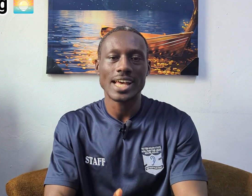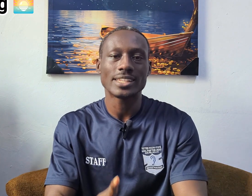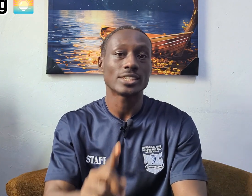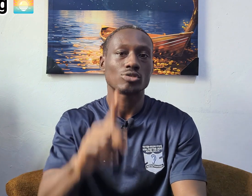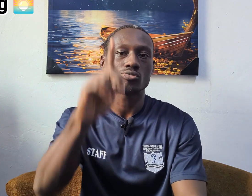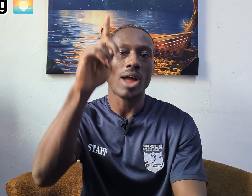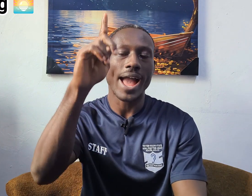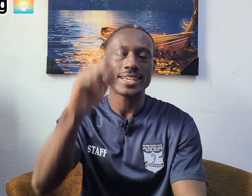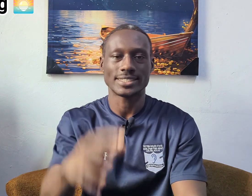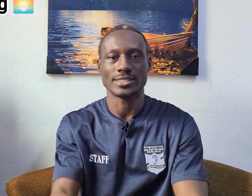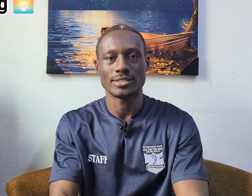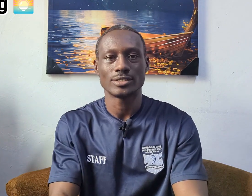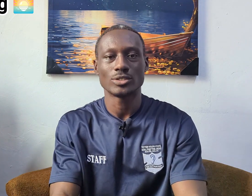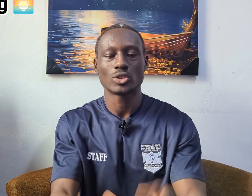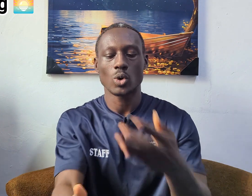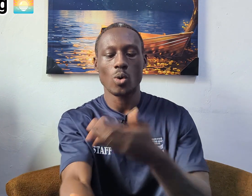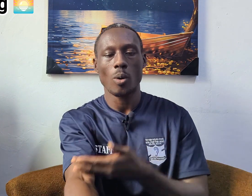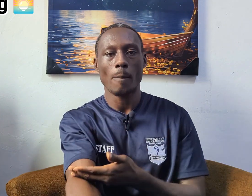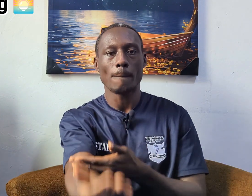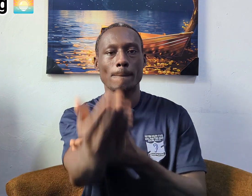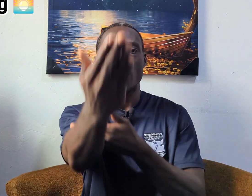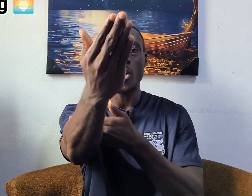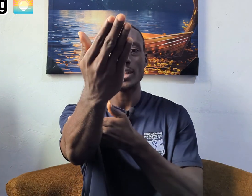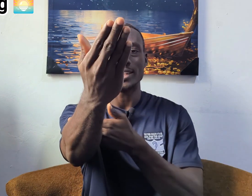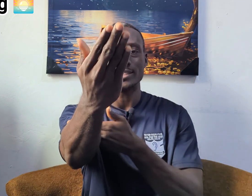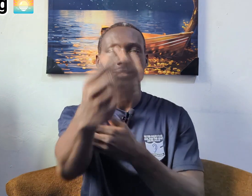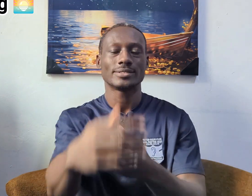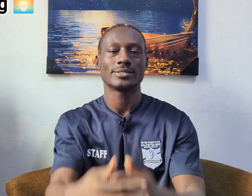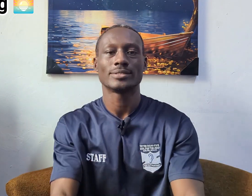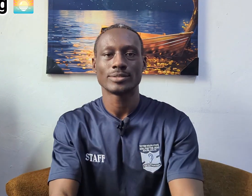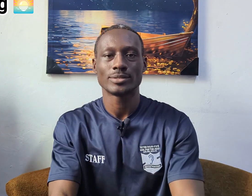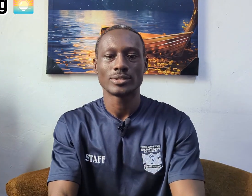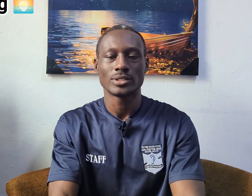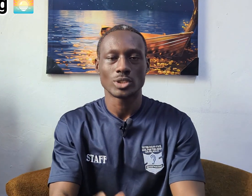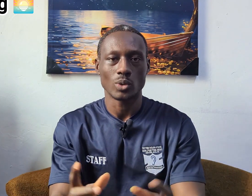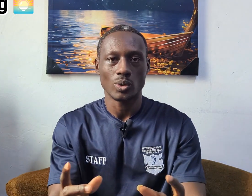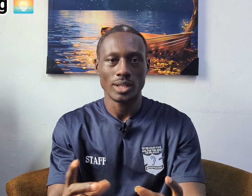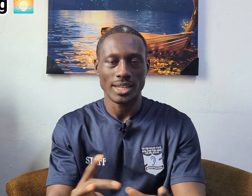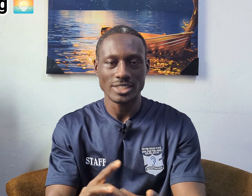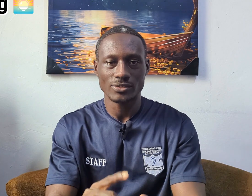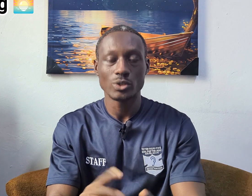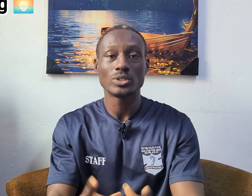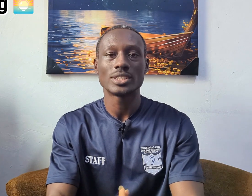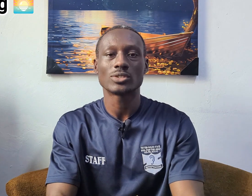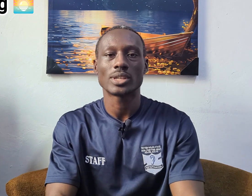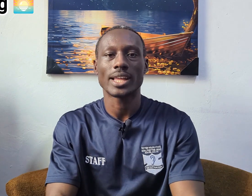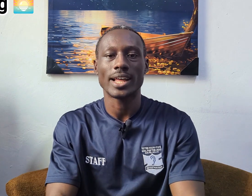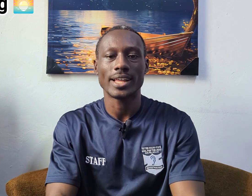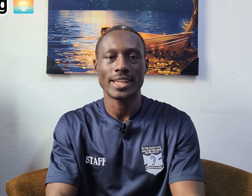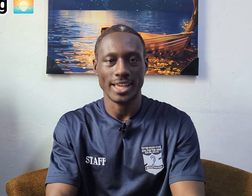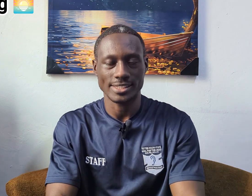is rising. So morning. So let's use this together and